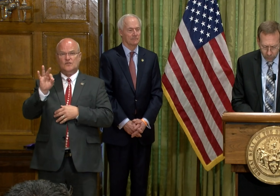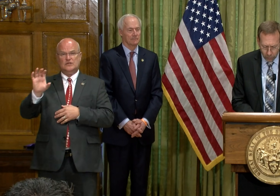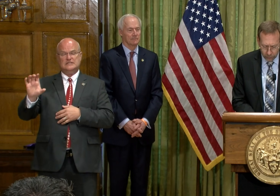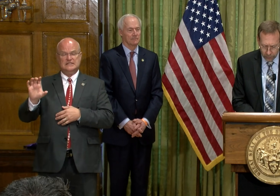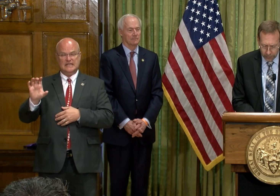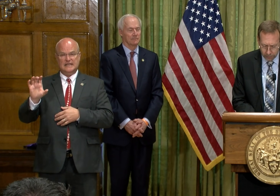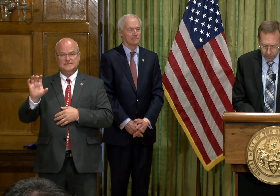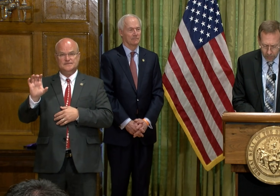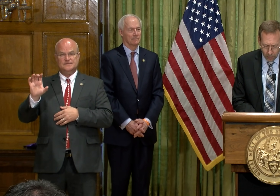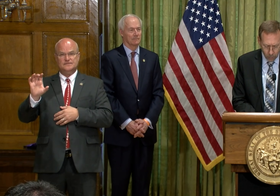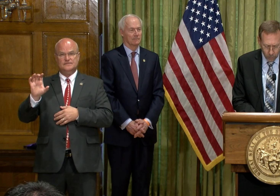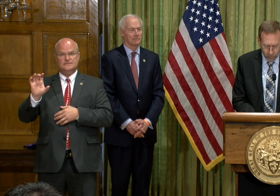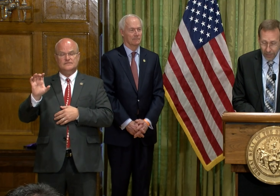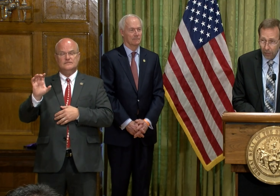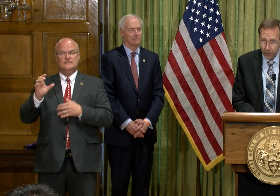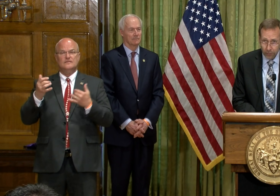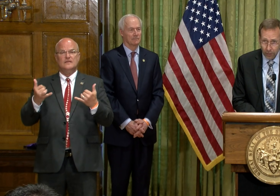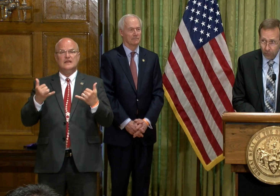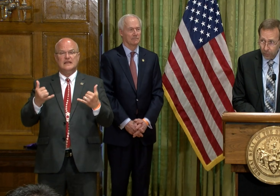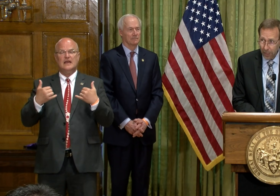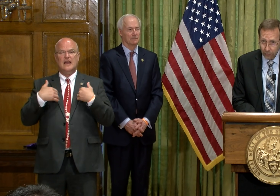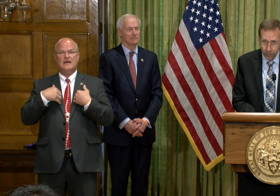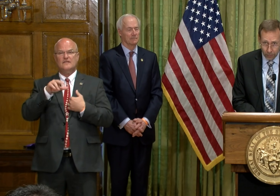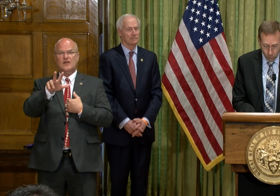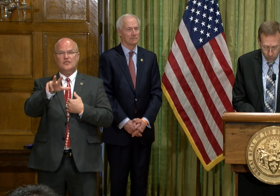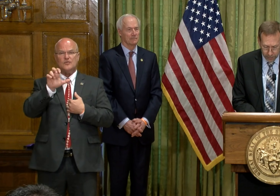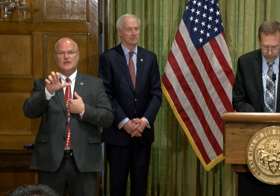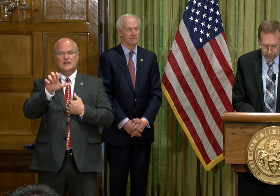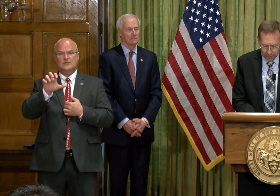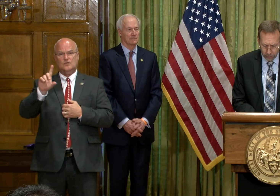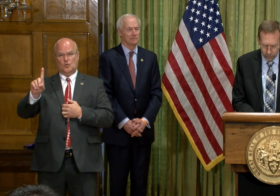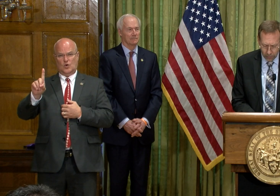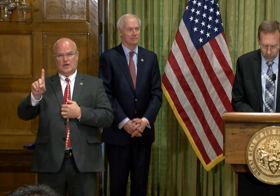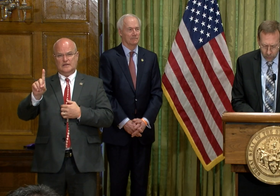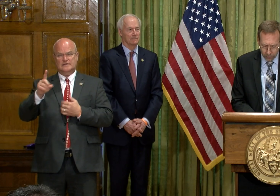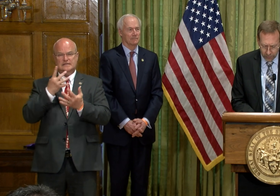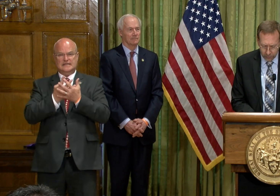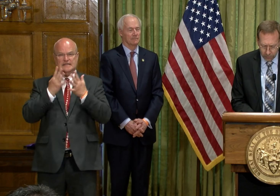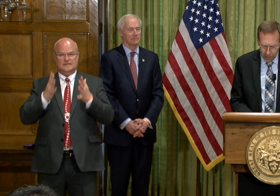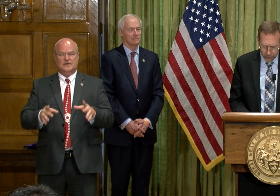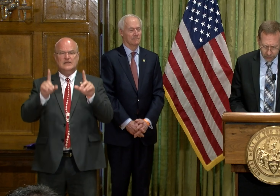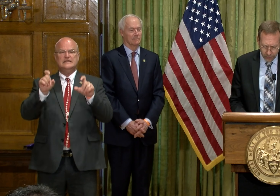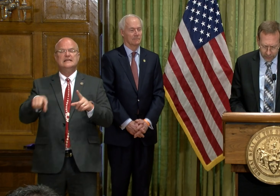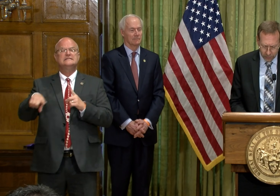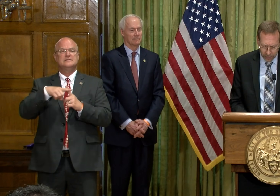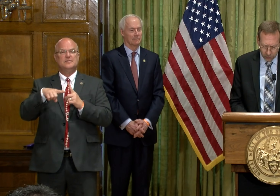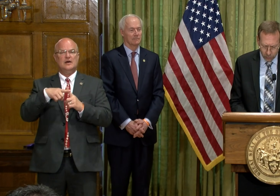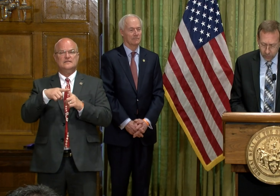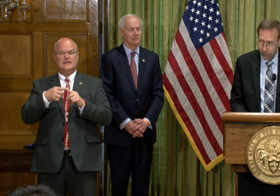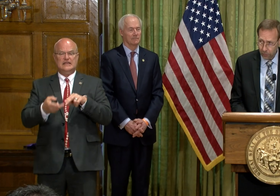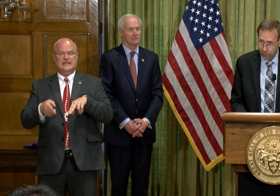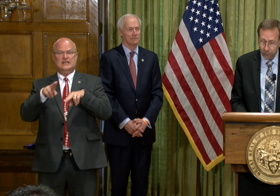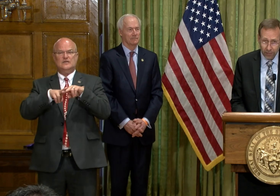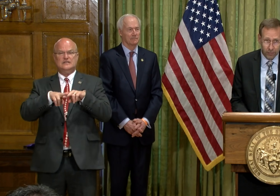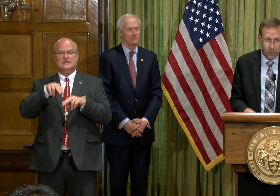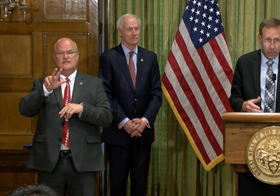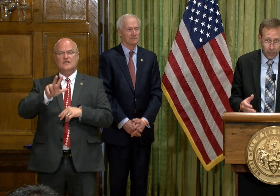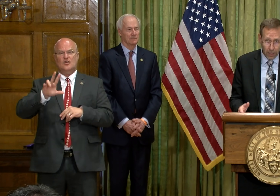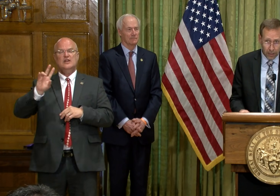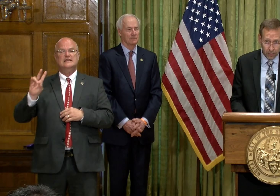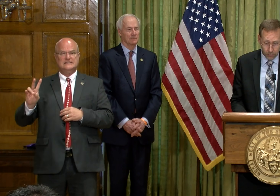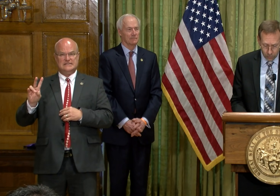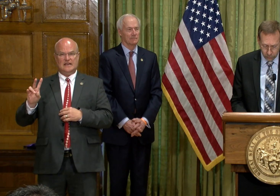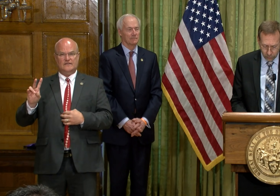in Forest City, we are now at 301 inmates who have tested positive. That's an increase of